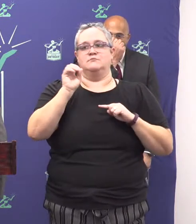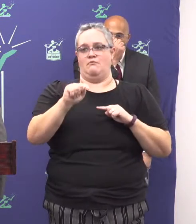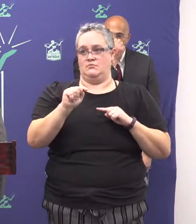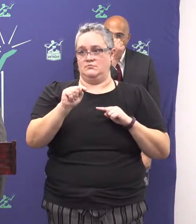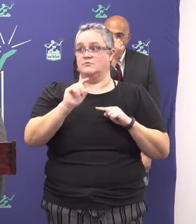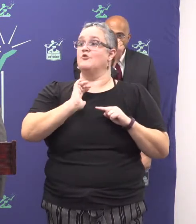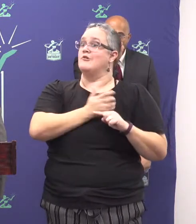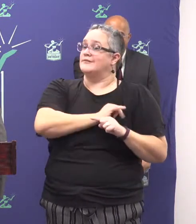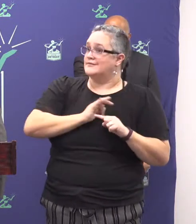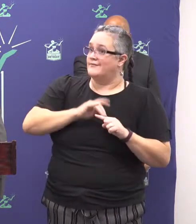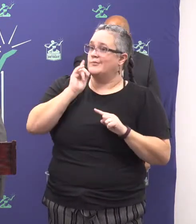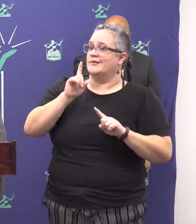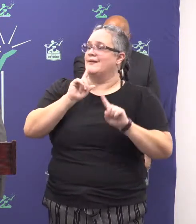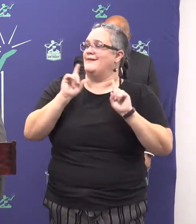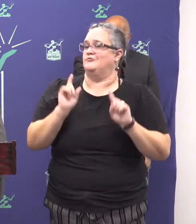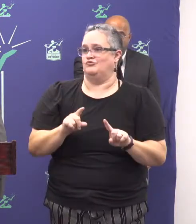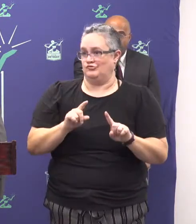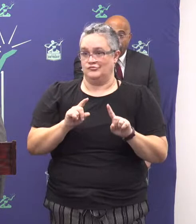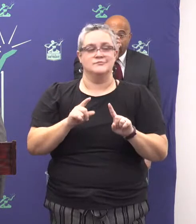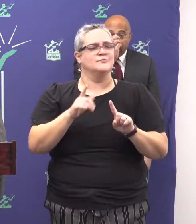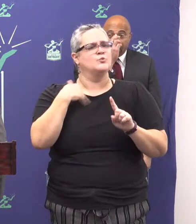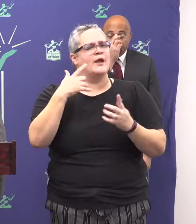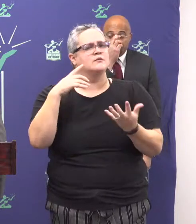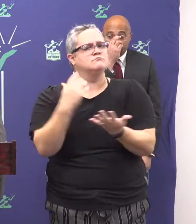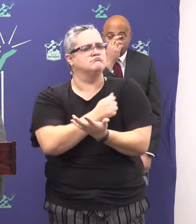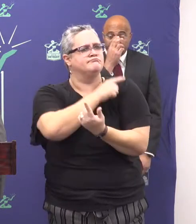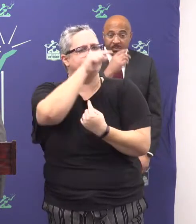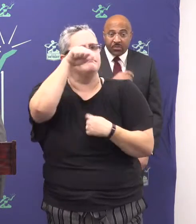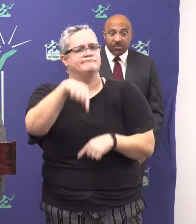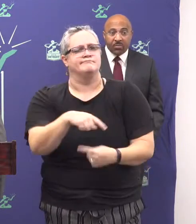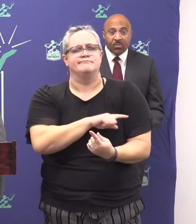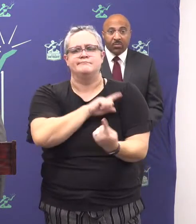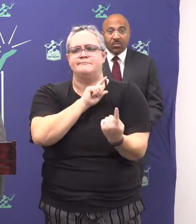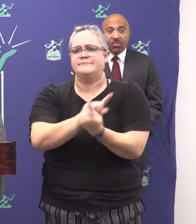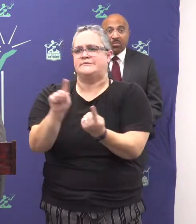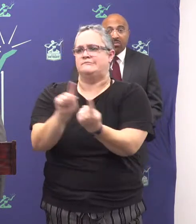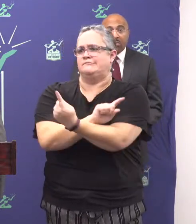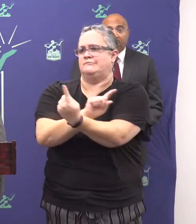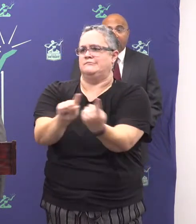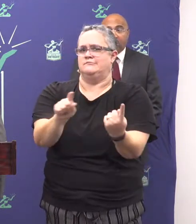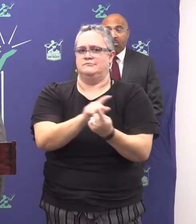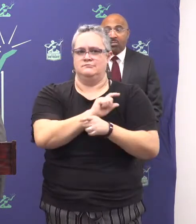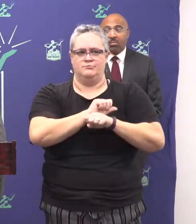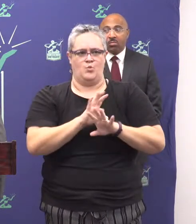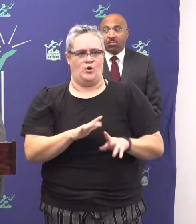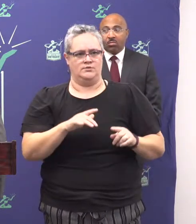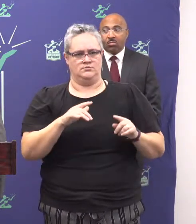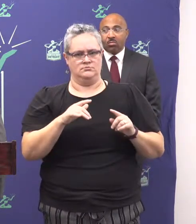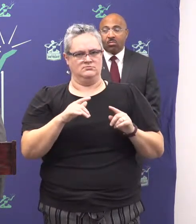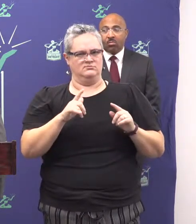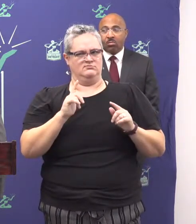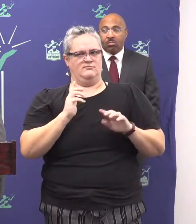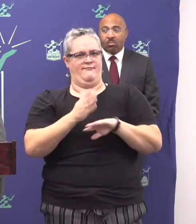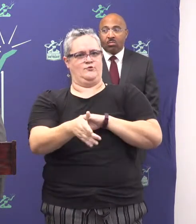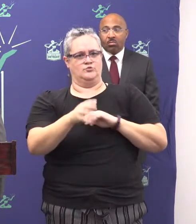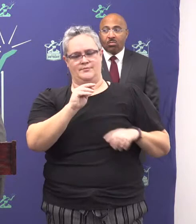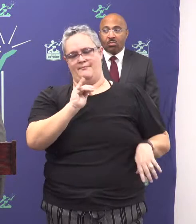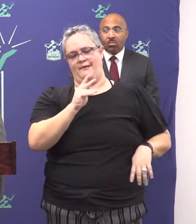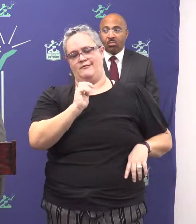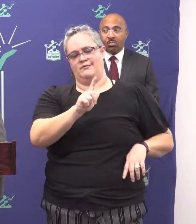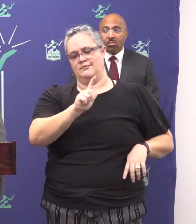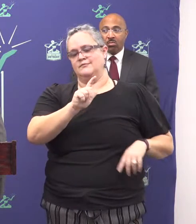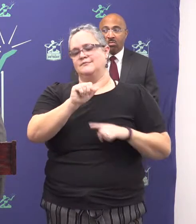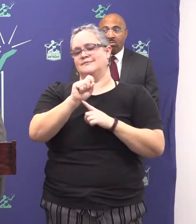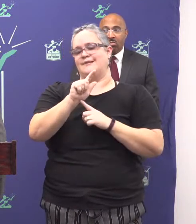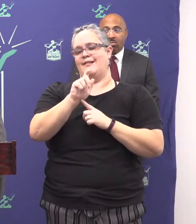staff will answer the phone. We're going to give you a chance to go and meet them. I think you're going to find a group of employees who Michael Staley has been